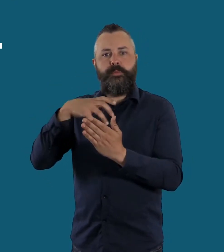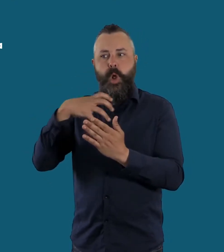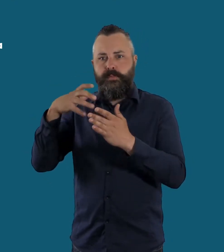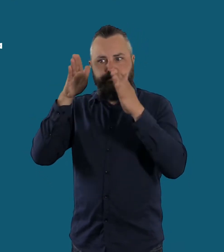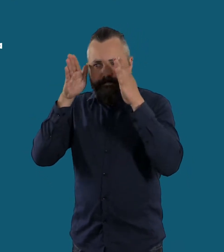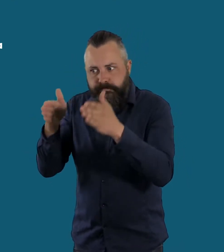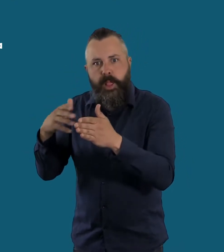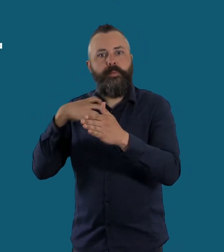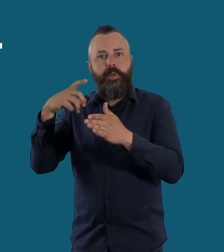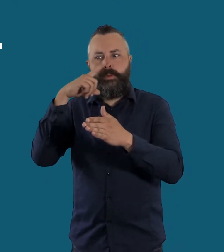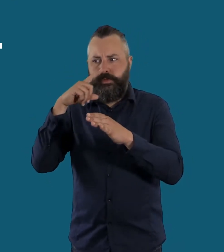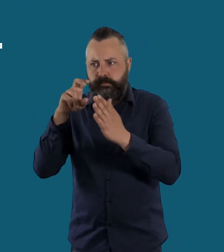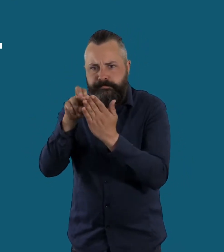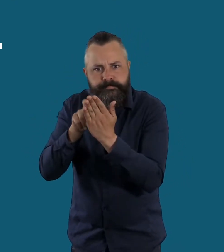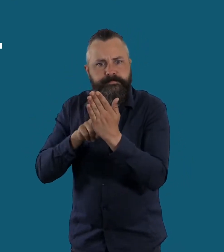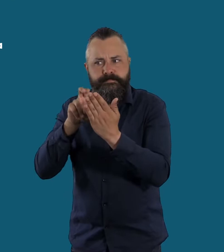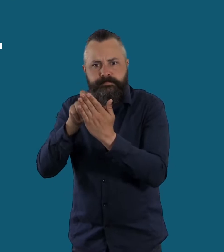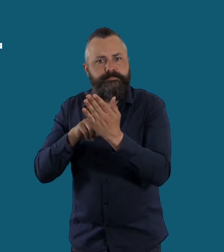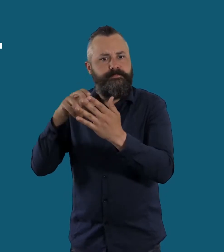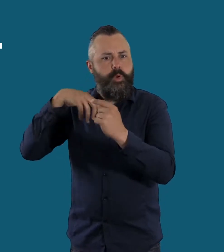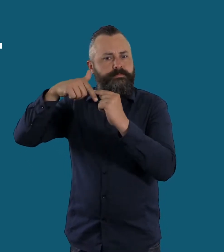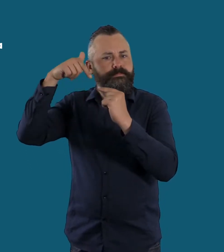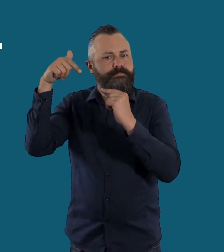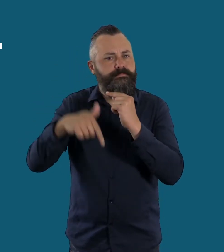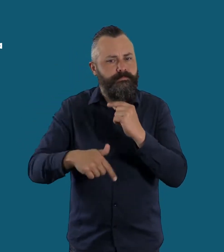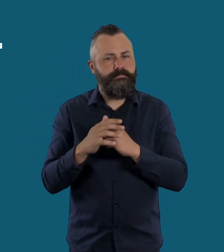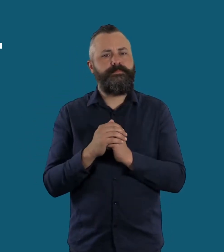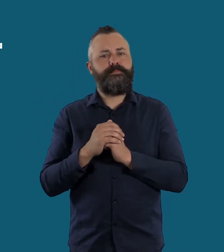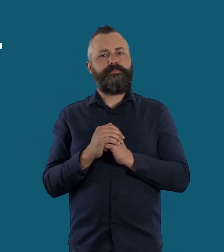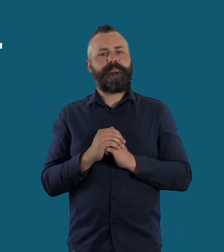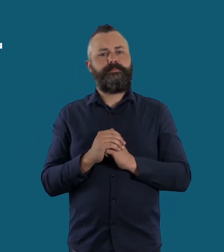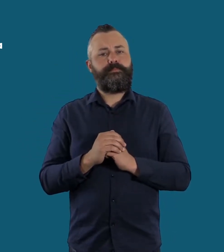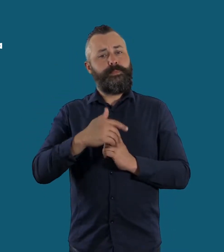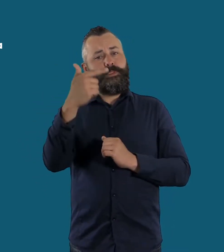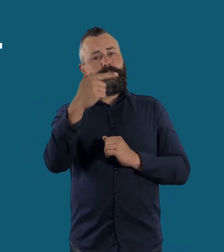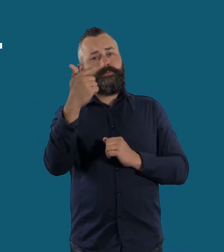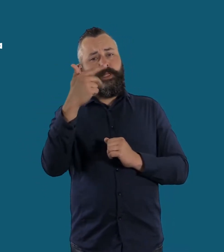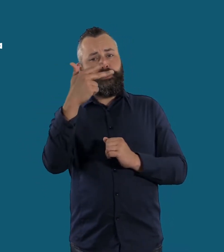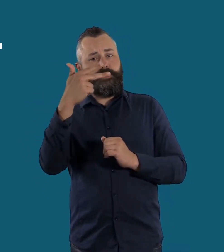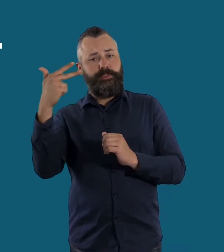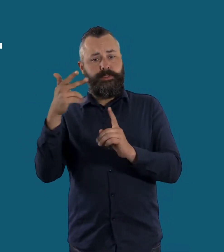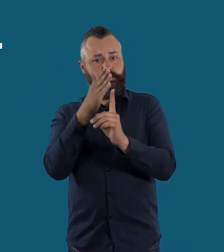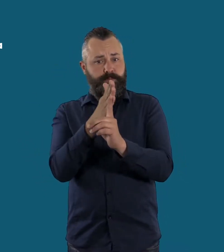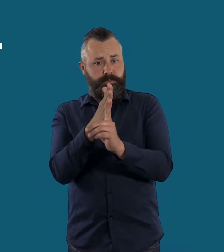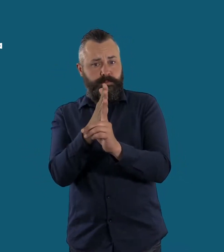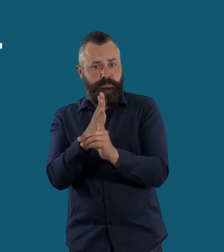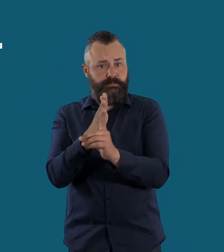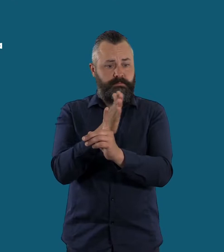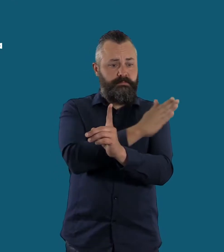This has changed in recent years as state and territory fire authorities have become much better resourced. There's no national database